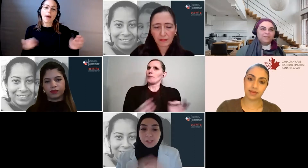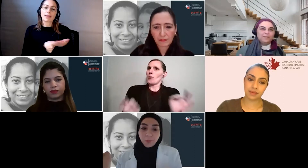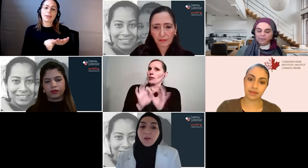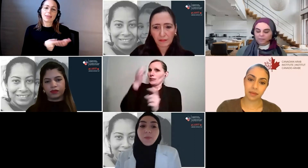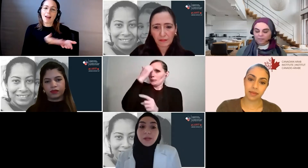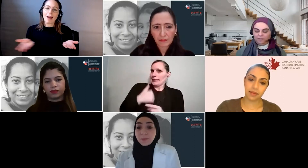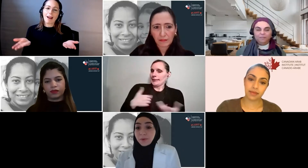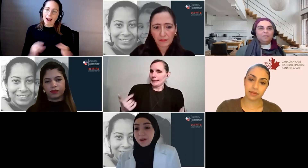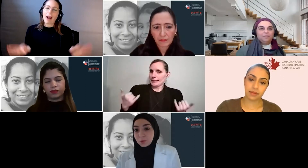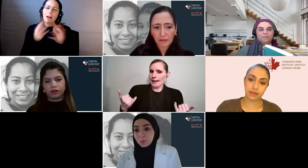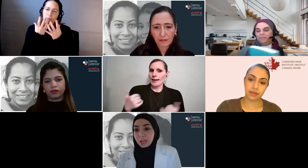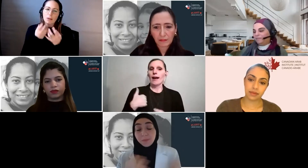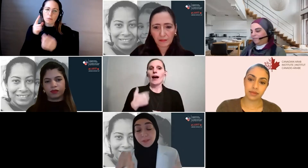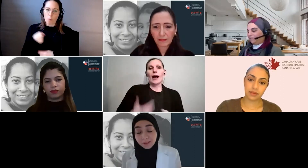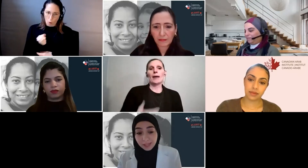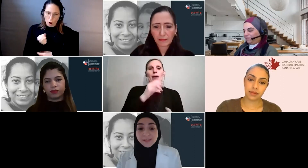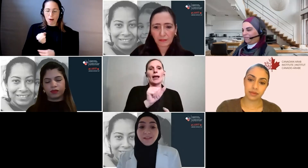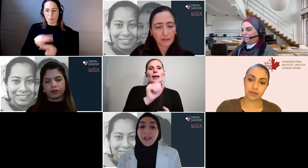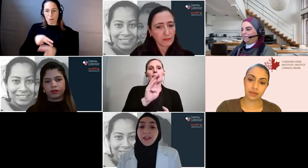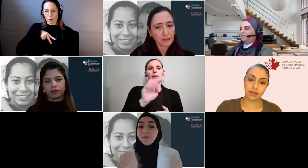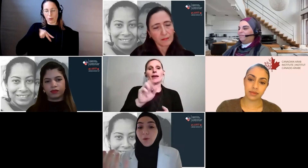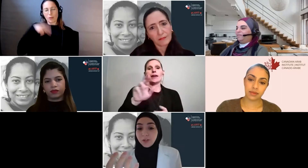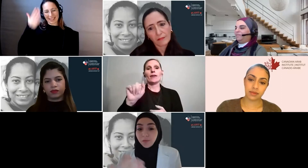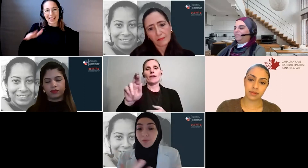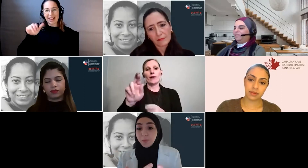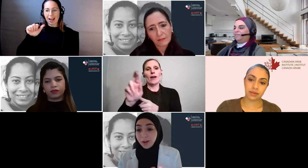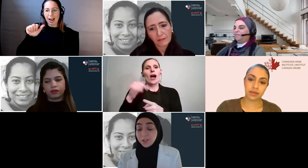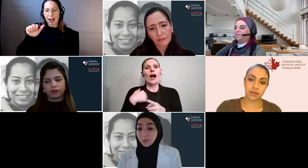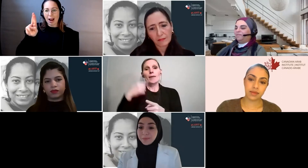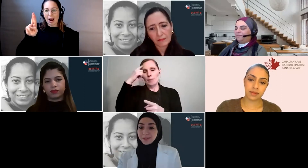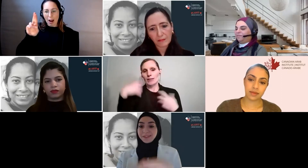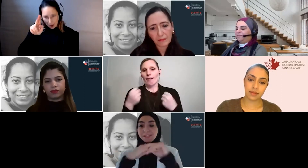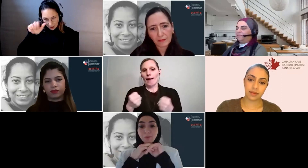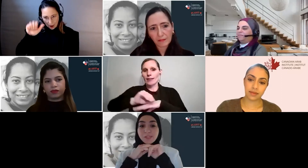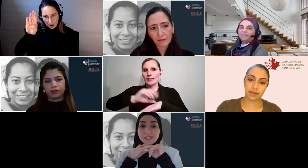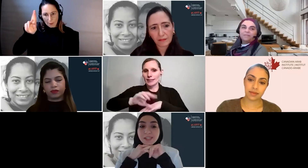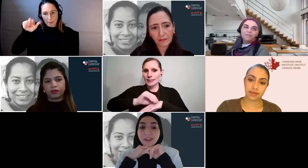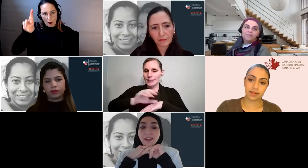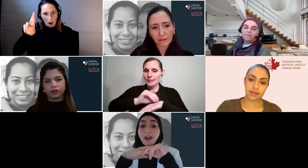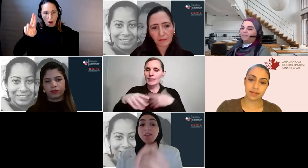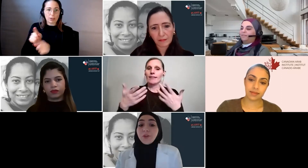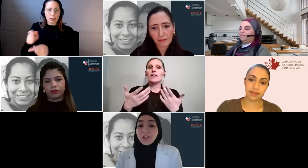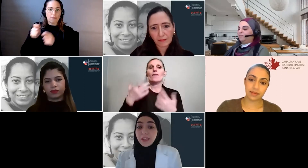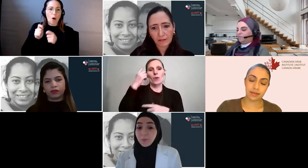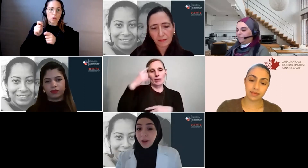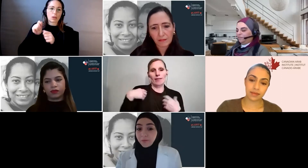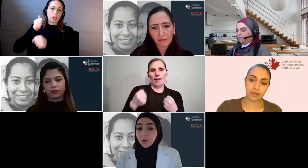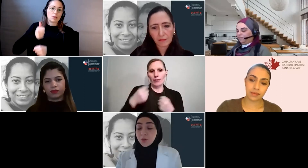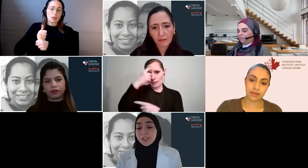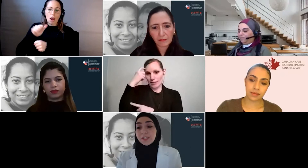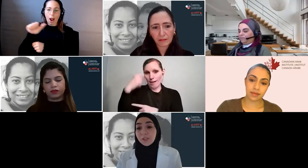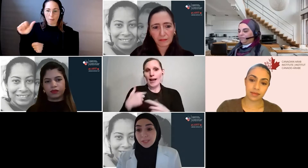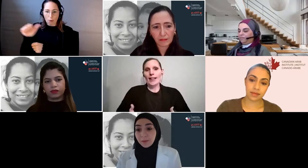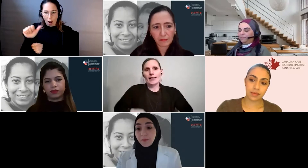as you may know, my name is Abrar Mashmshia. I'm a mental health counselor and the founder of Abrar Trauma and Mental Health Services. I live currently in Brantford,